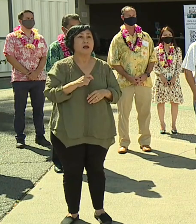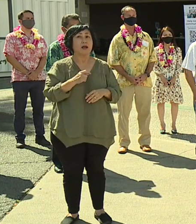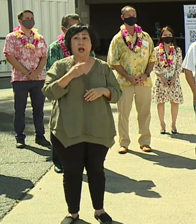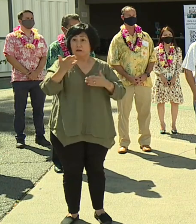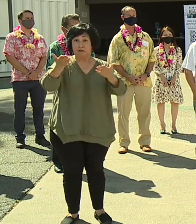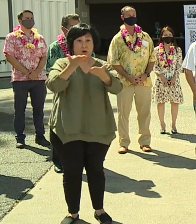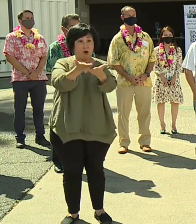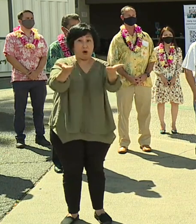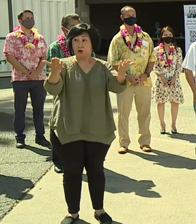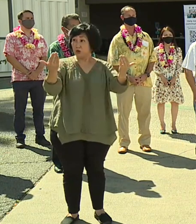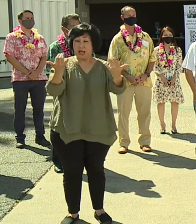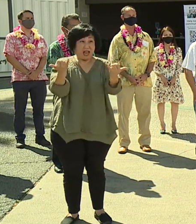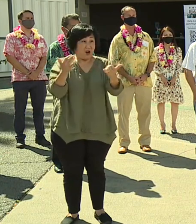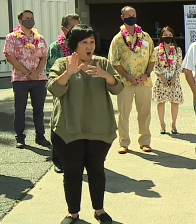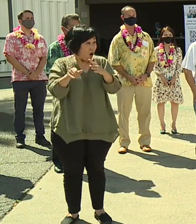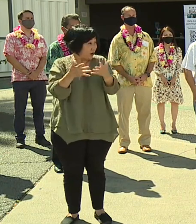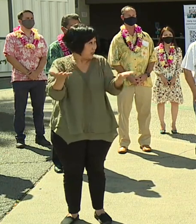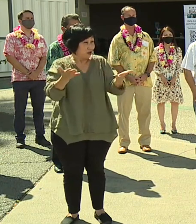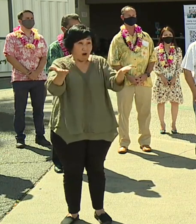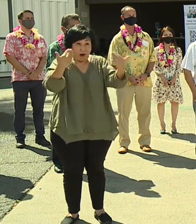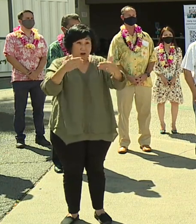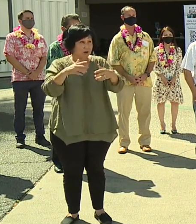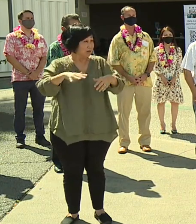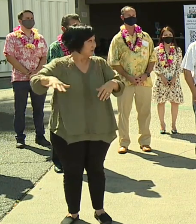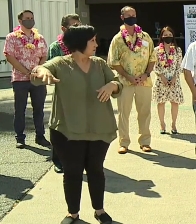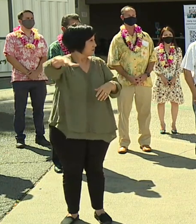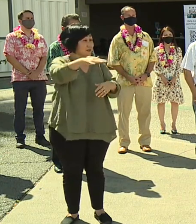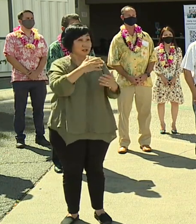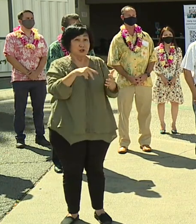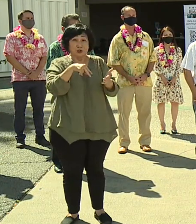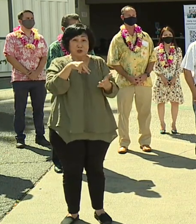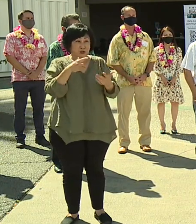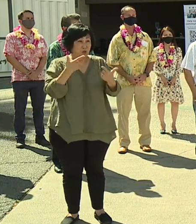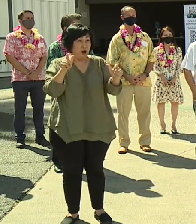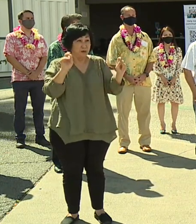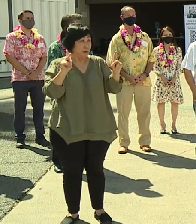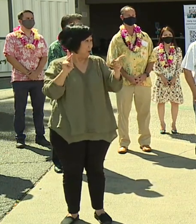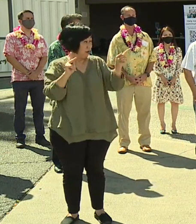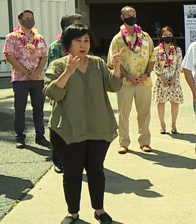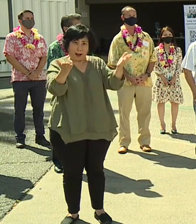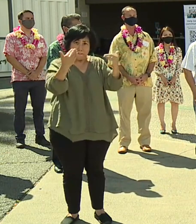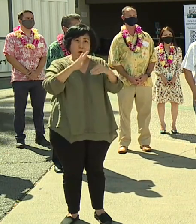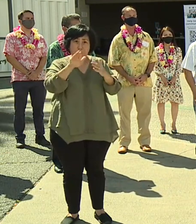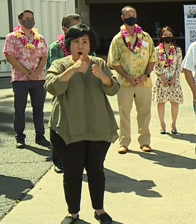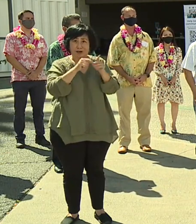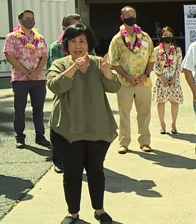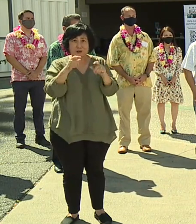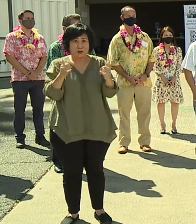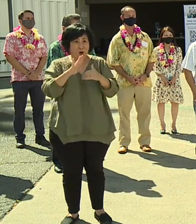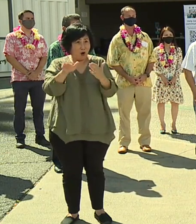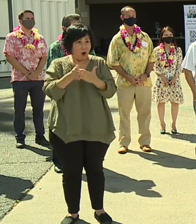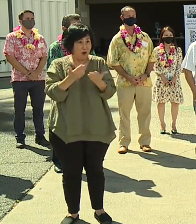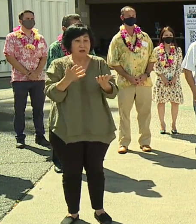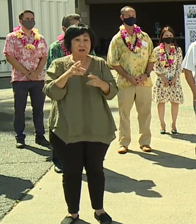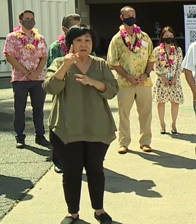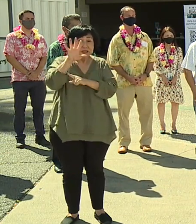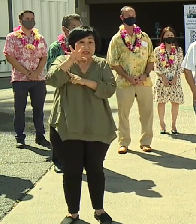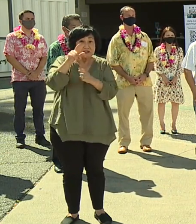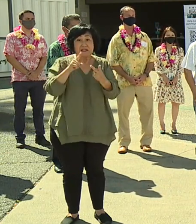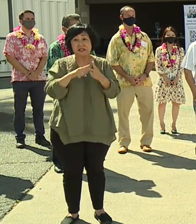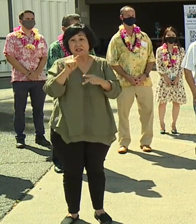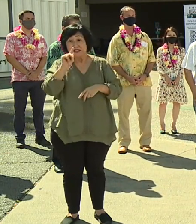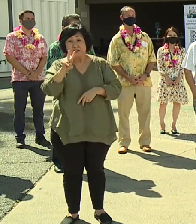inviting everyone here today, everyone in this group, it's a large group, to go get tested. Why not get that